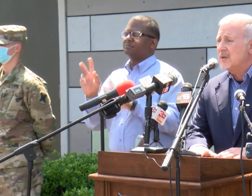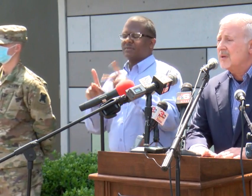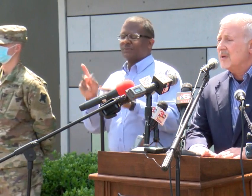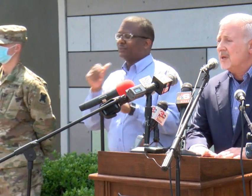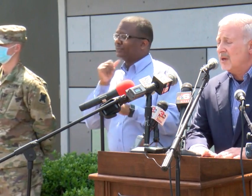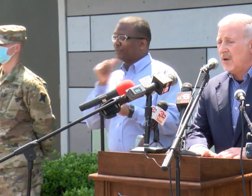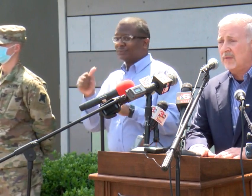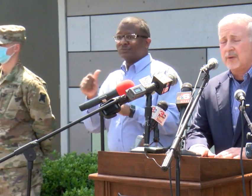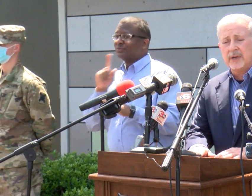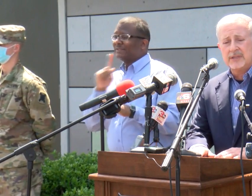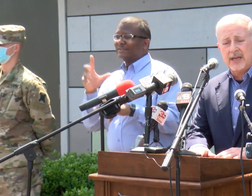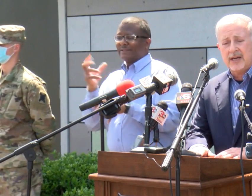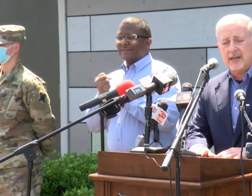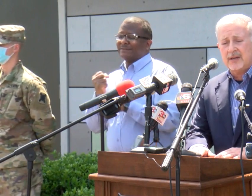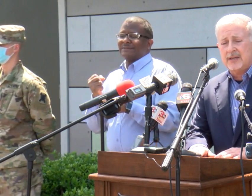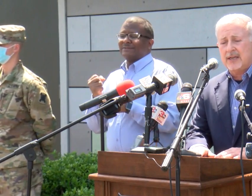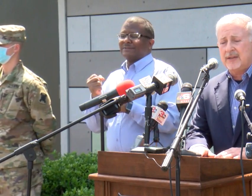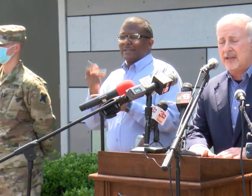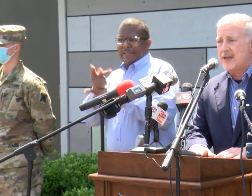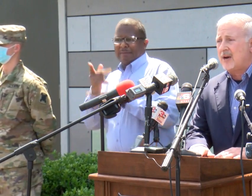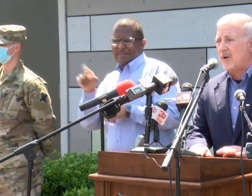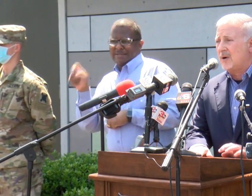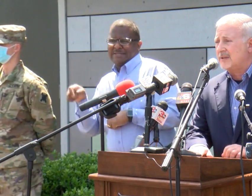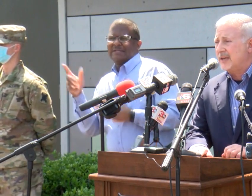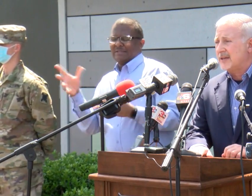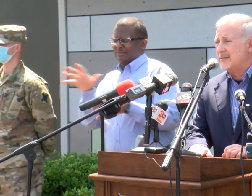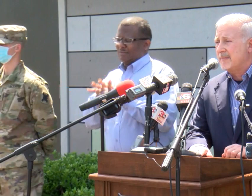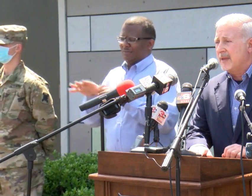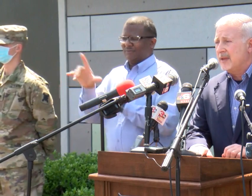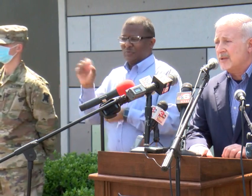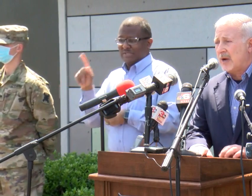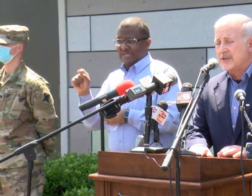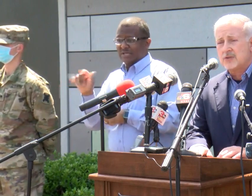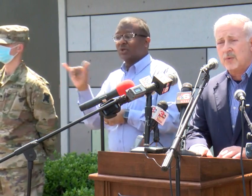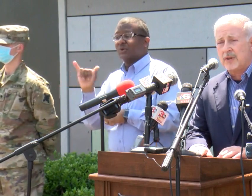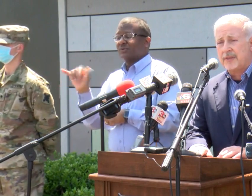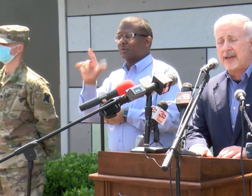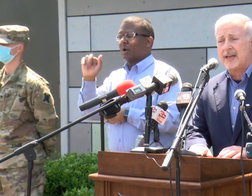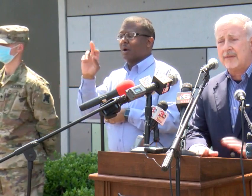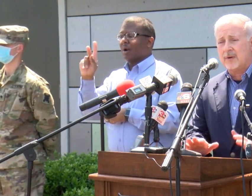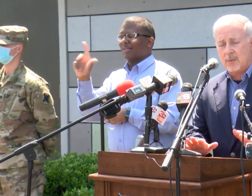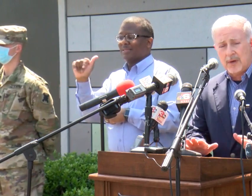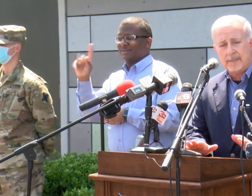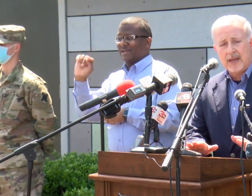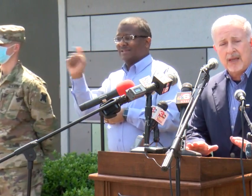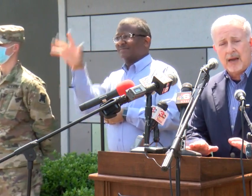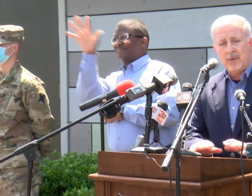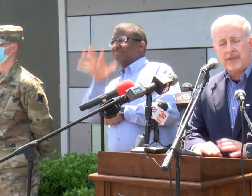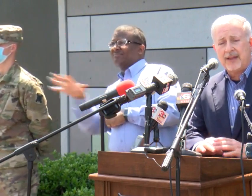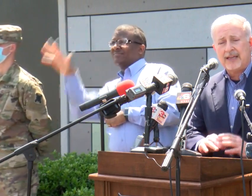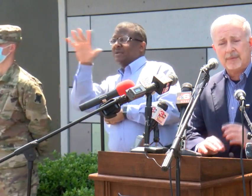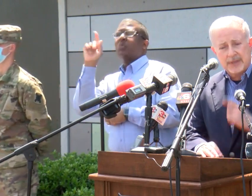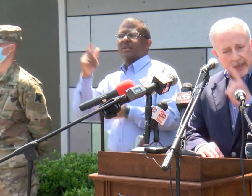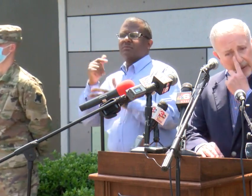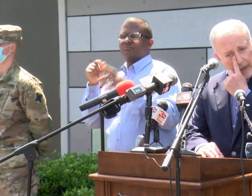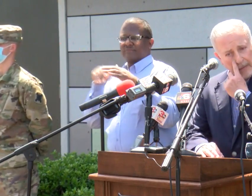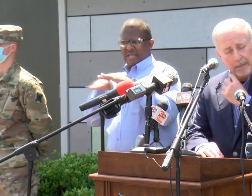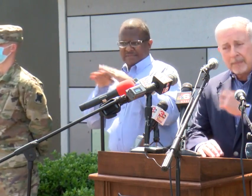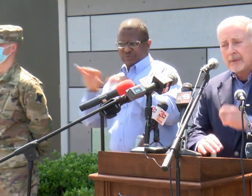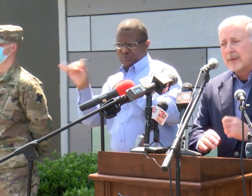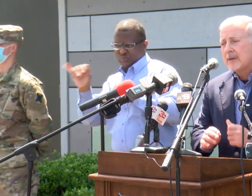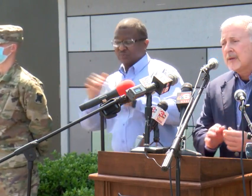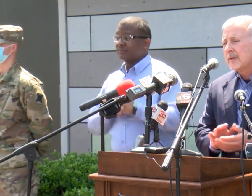folks in all of Louisiana and indeed the entire Arklatex. So I just want to thank everyone. I want to thank in